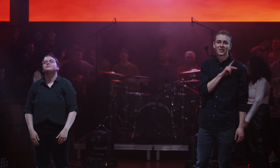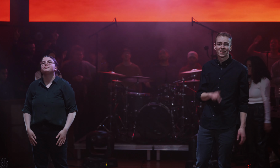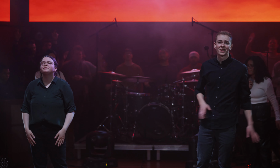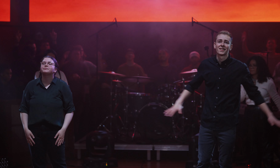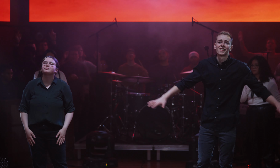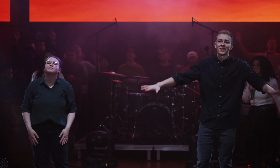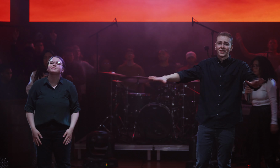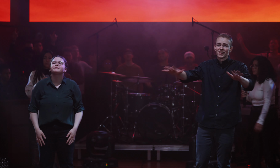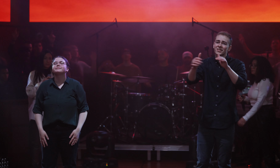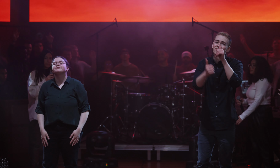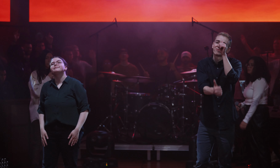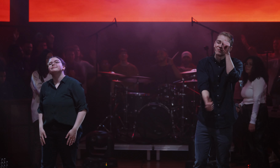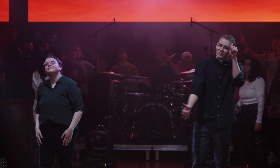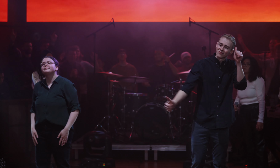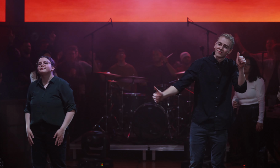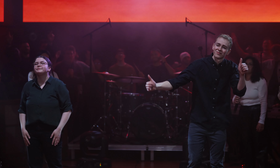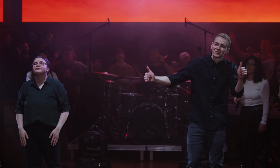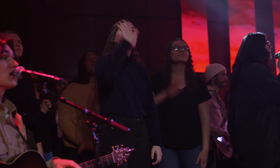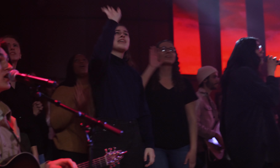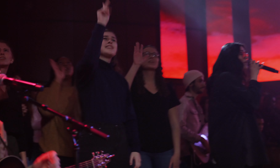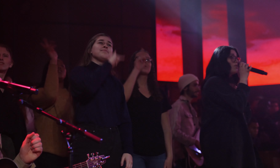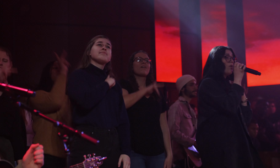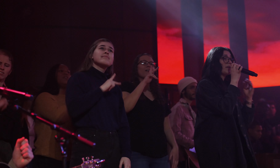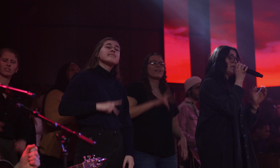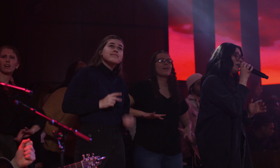Your kingdom reigns forever.